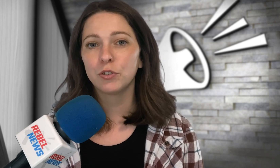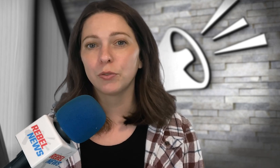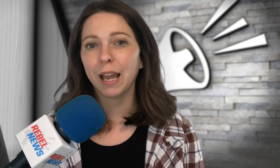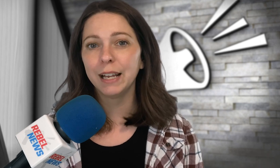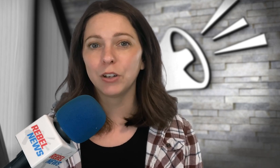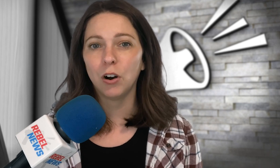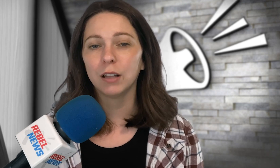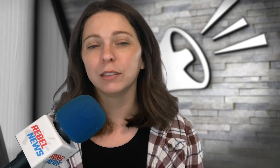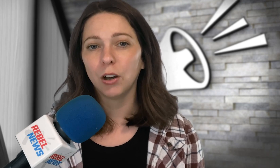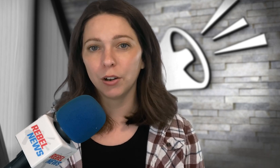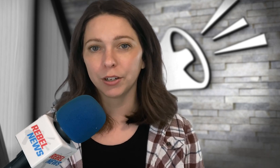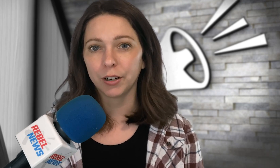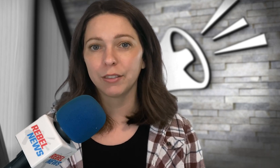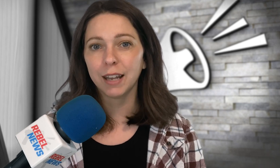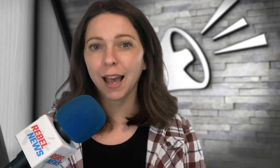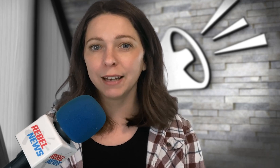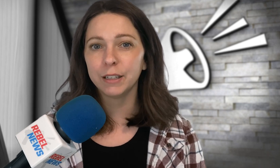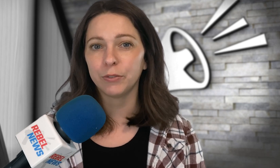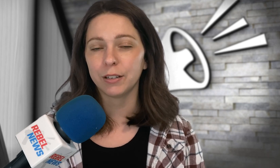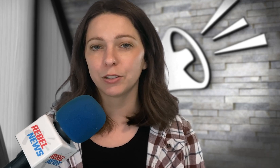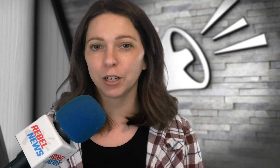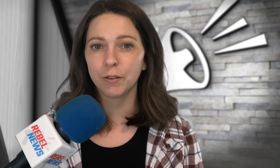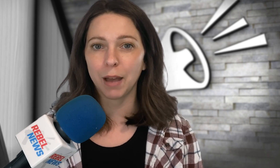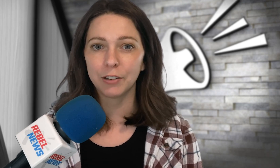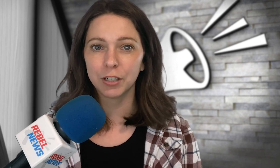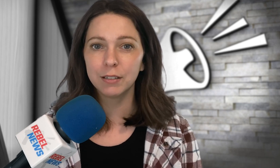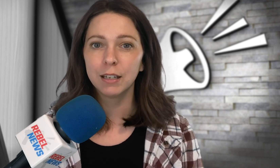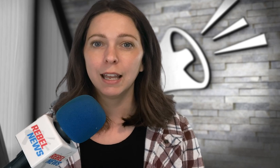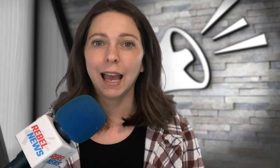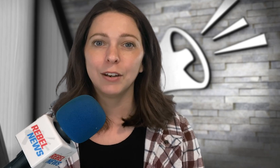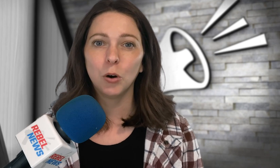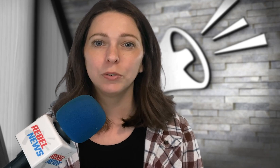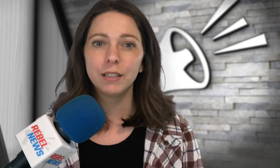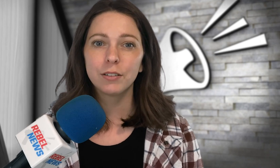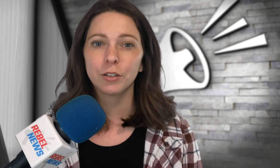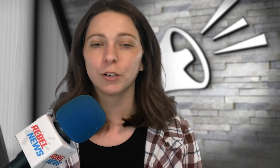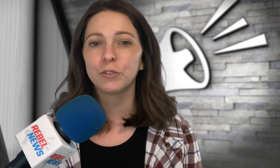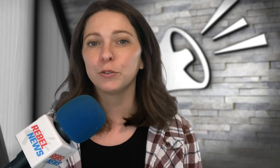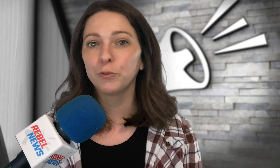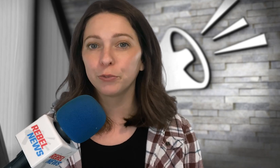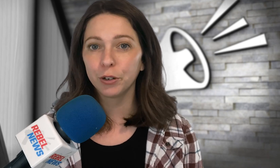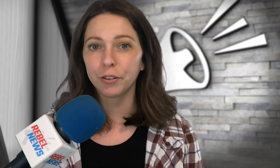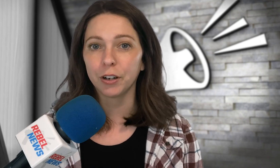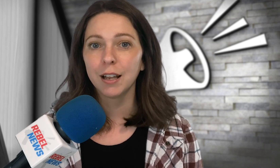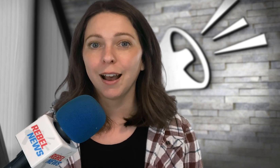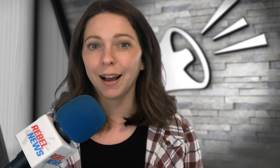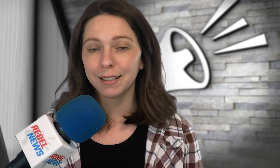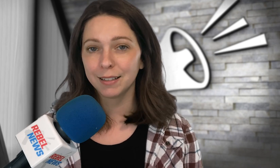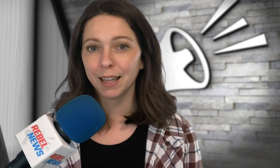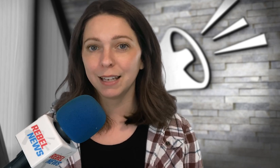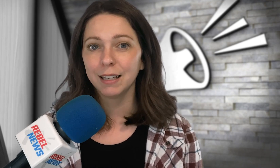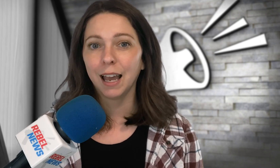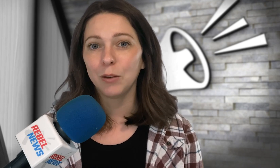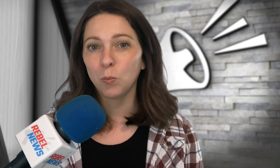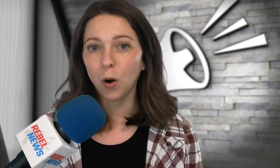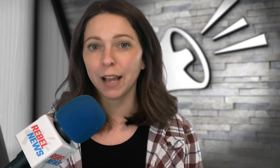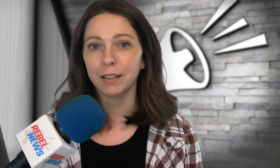dragged on longer than any of us could have imagined and only serve to further isolate and widen